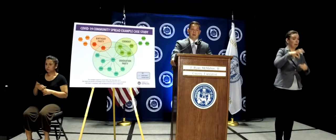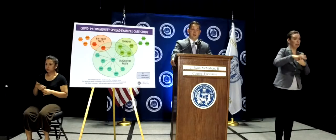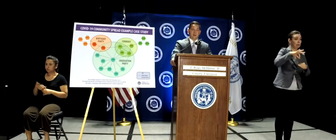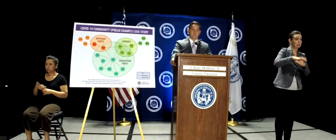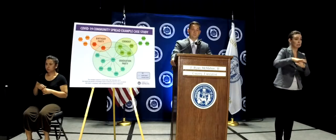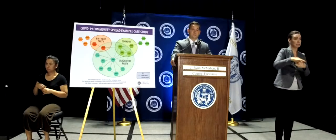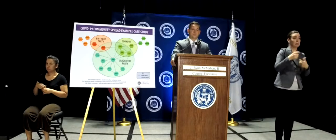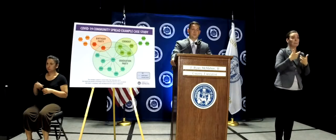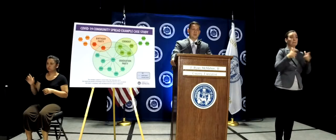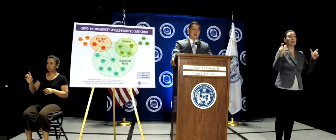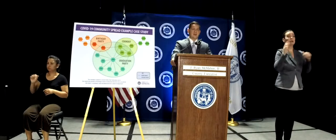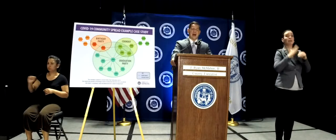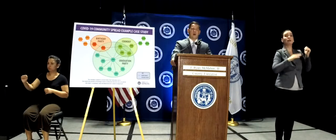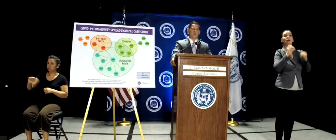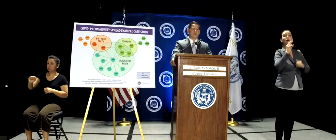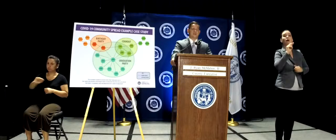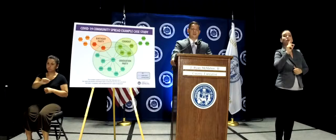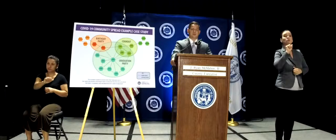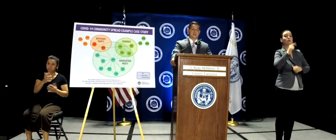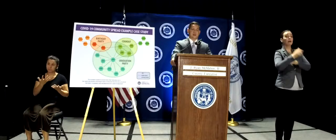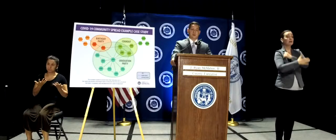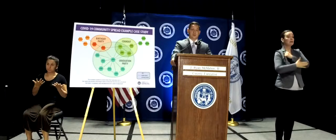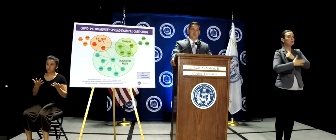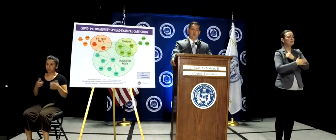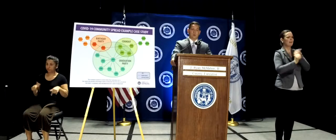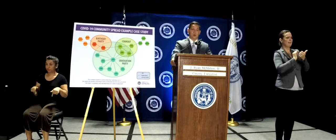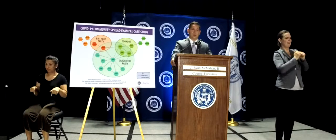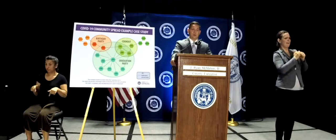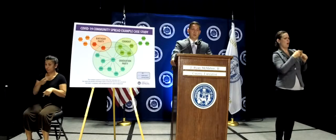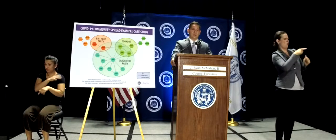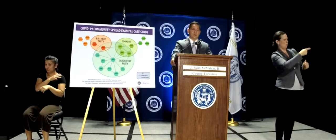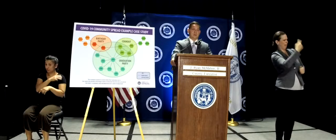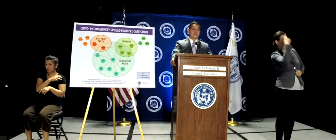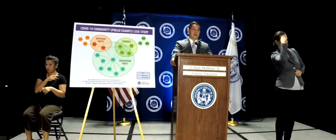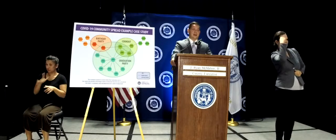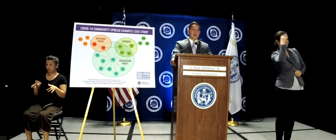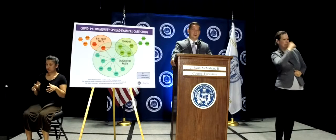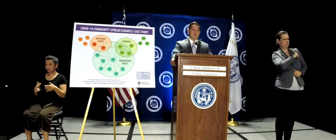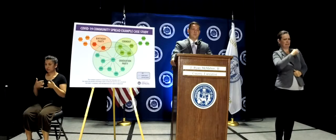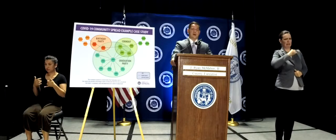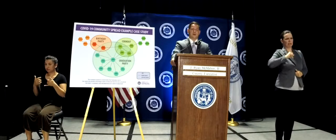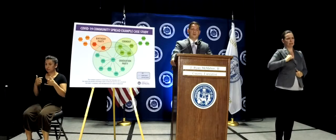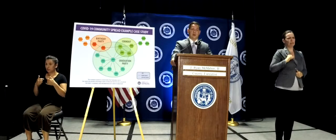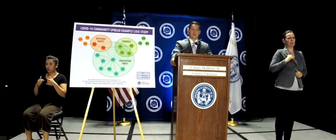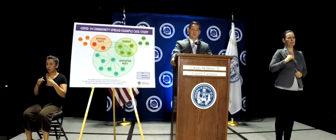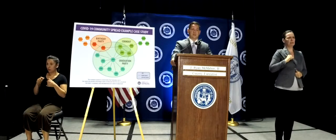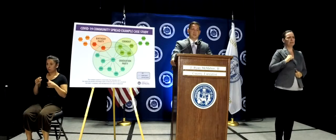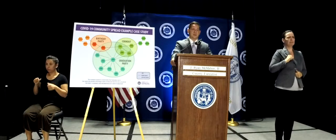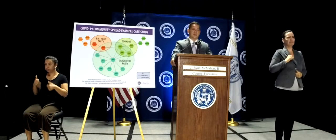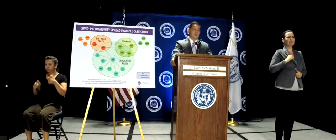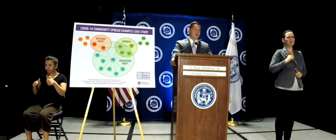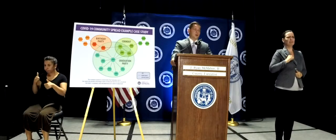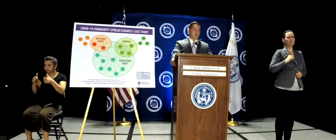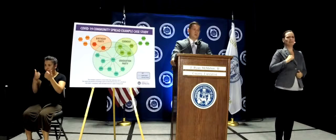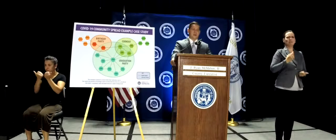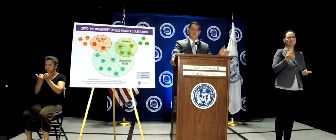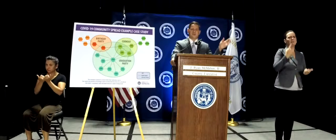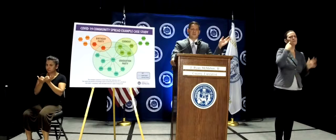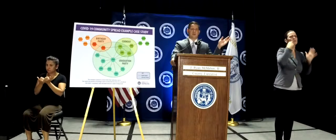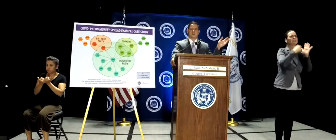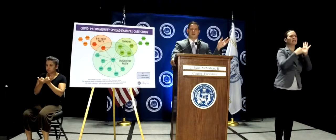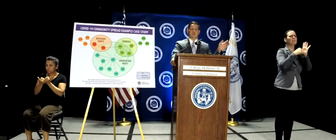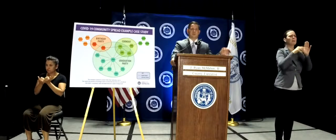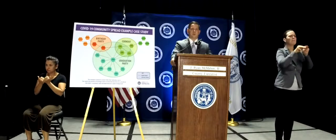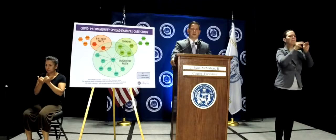than Onondaga County. I don't know how he thinks those senators can go look in Montana in a competitive election seat and go look. I think